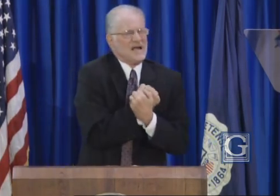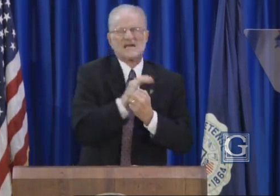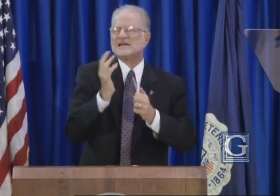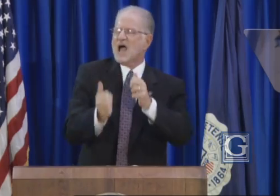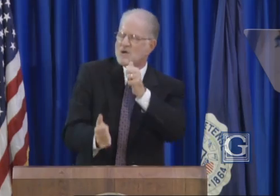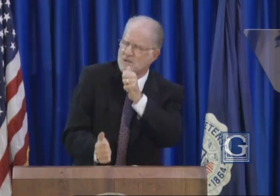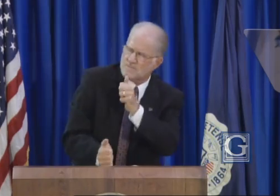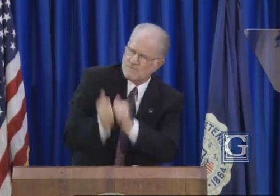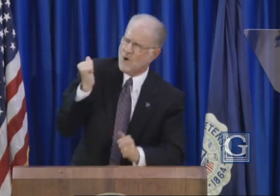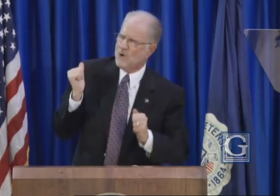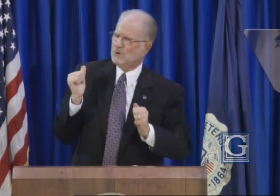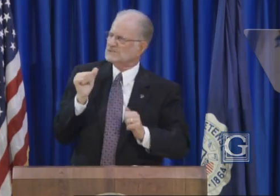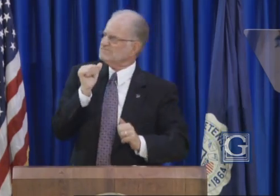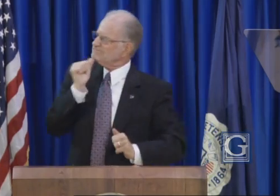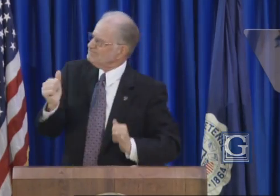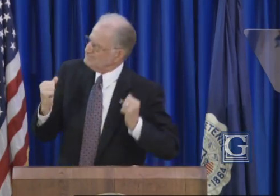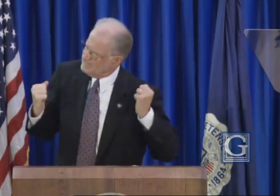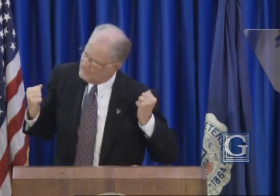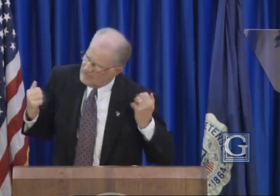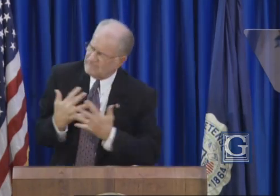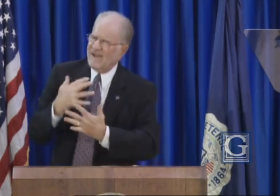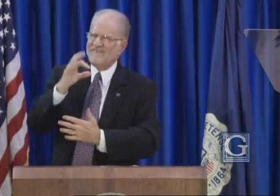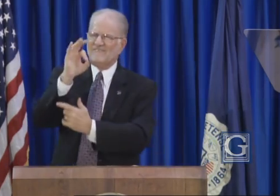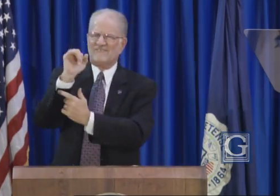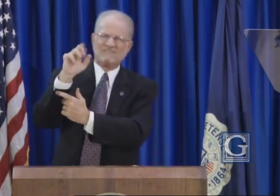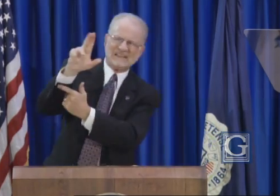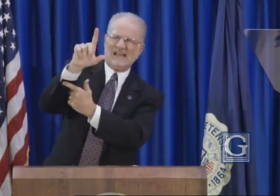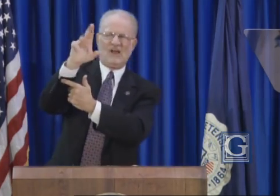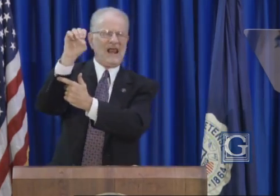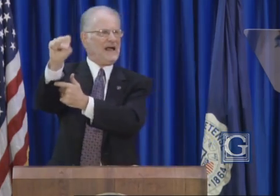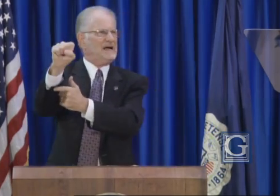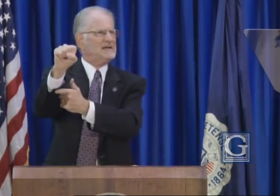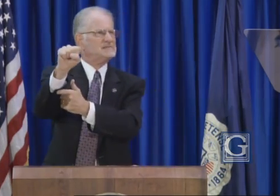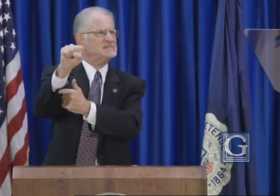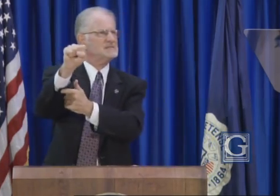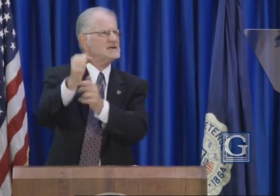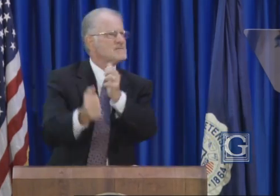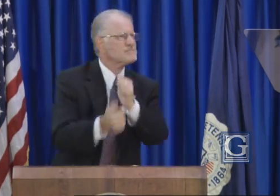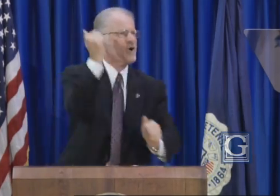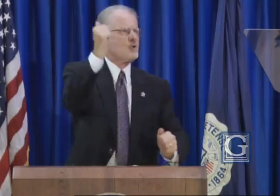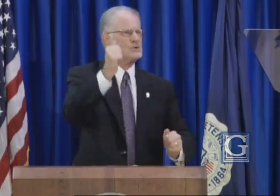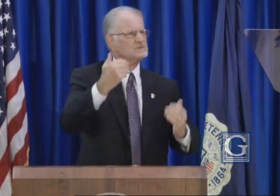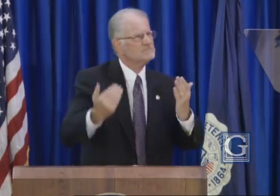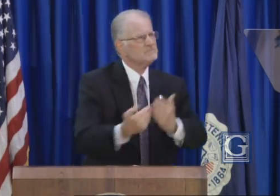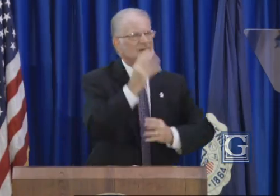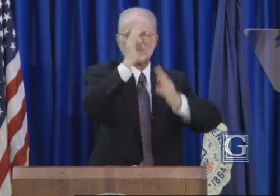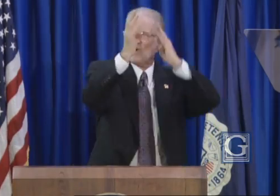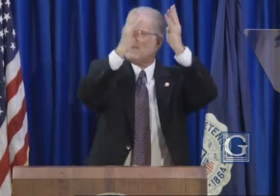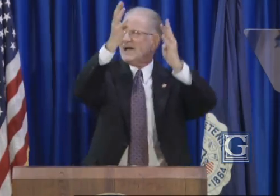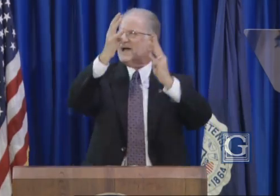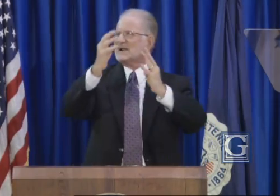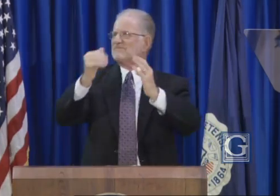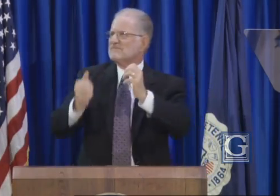must embrace our most fearless, most innovative,